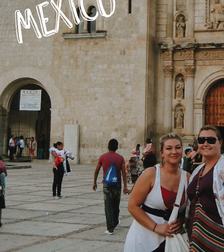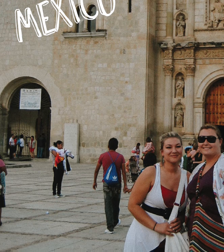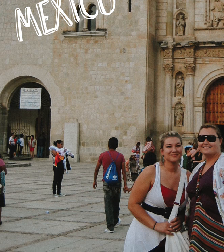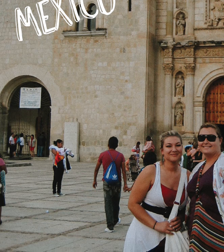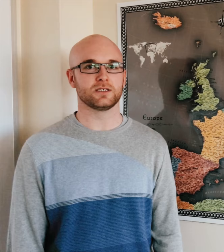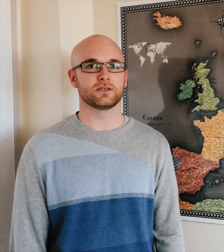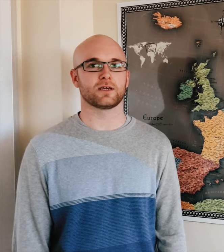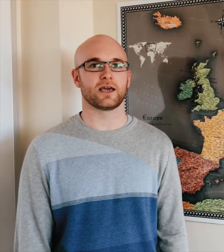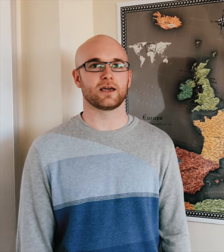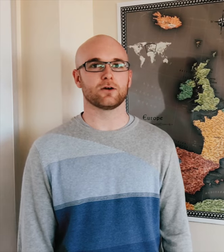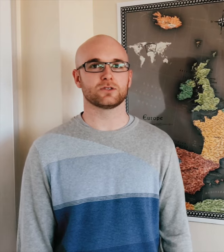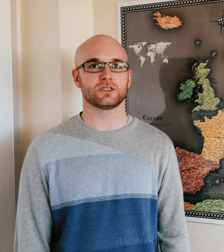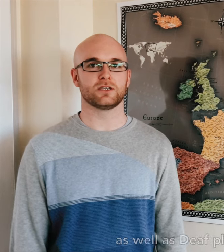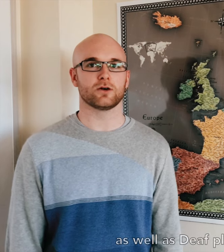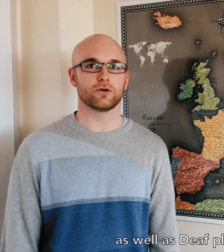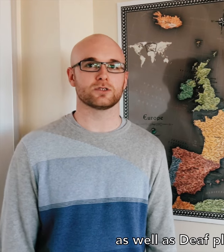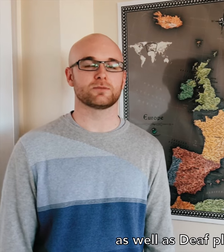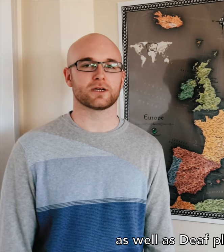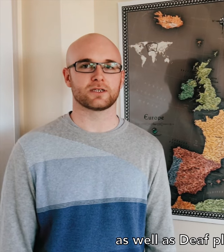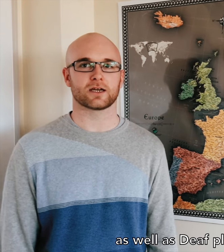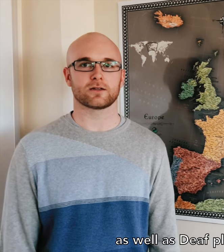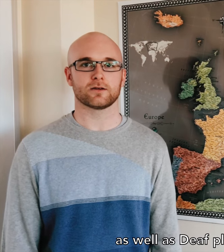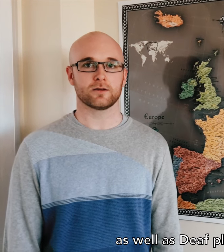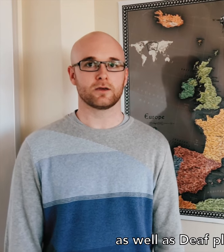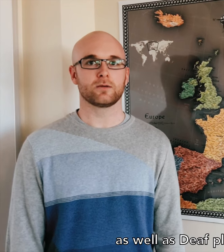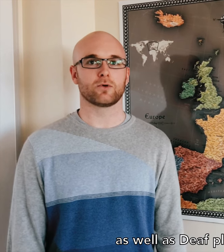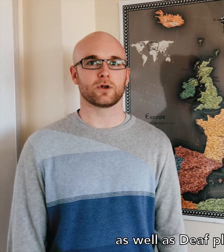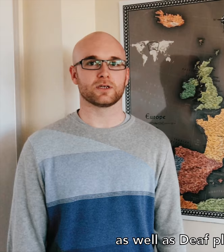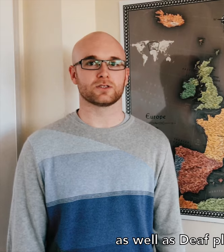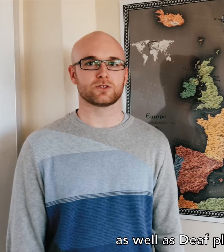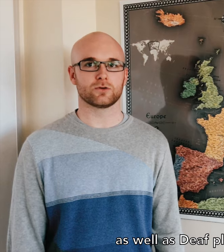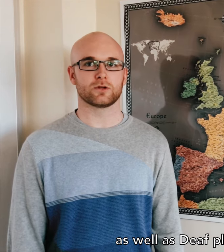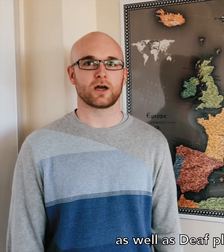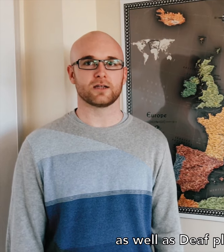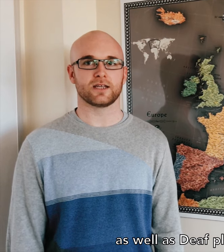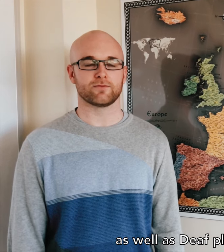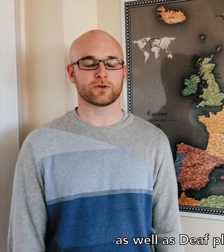It is also spectacular for the Sur-A-Denberg.